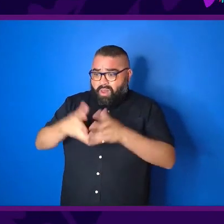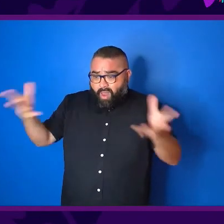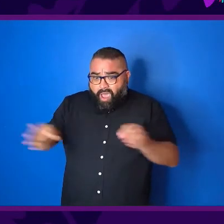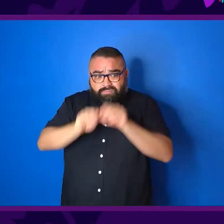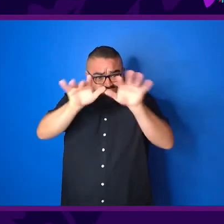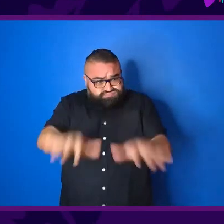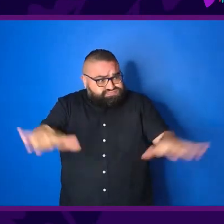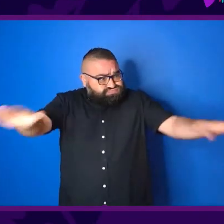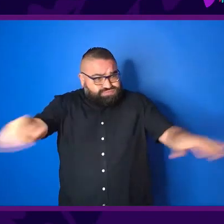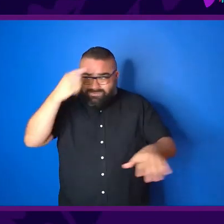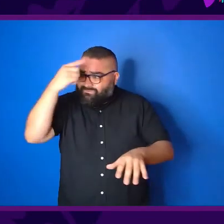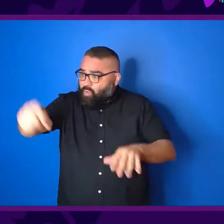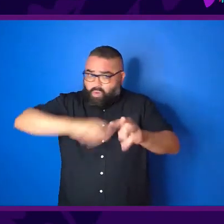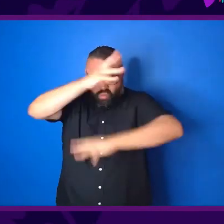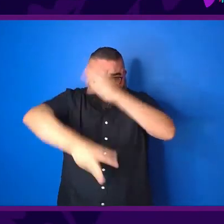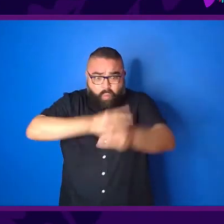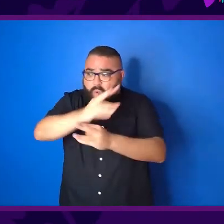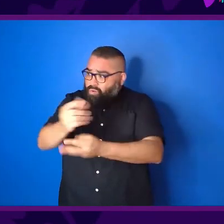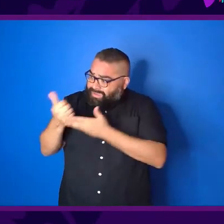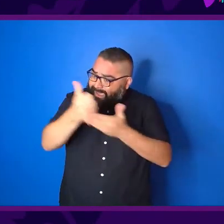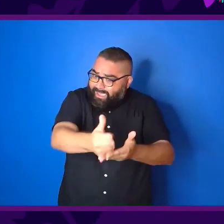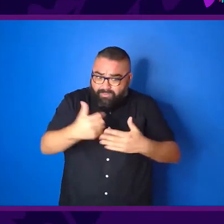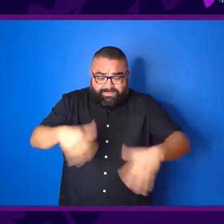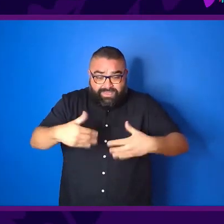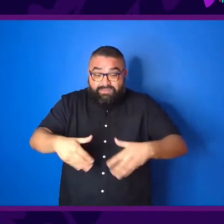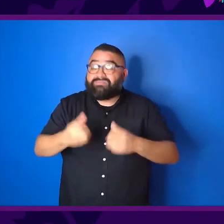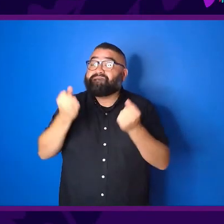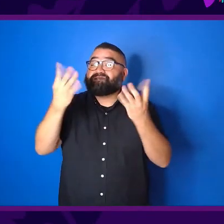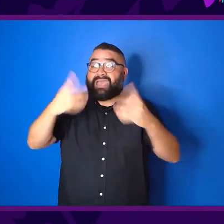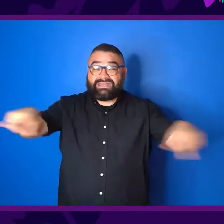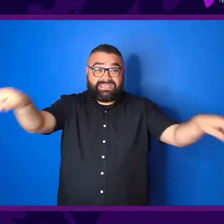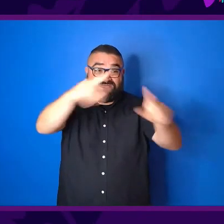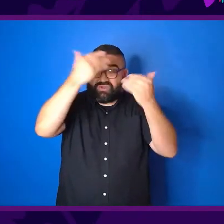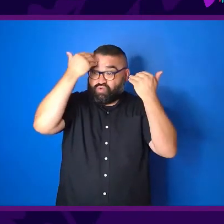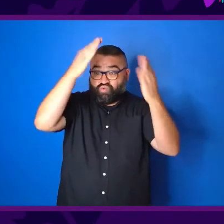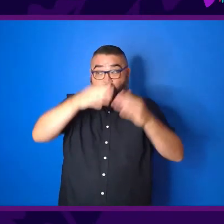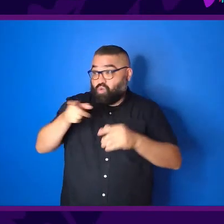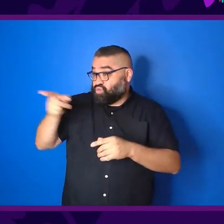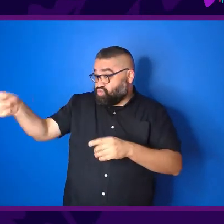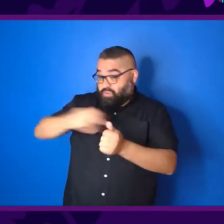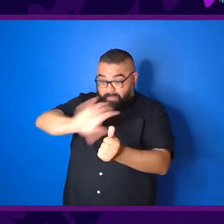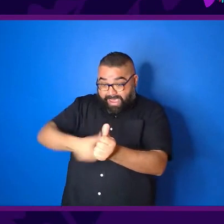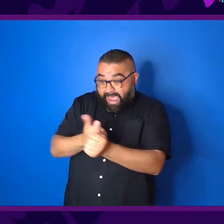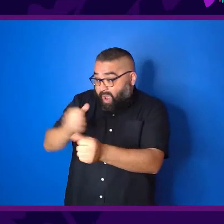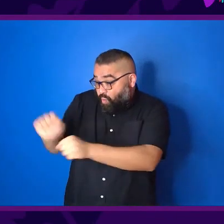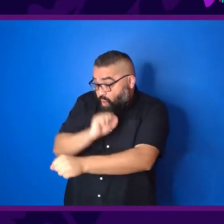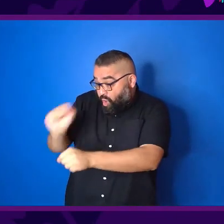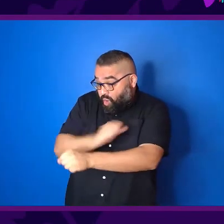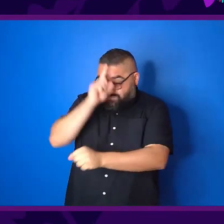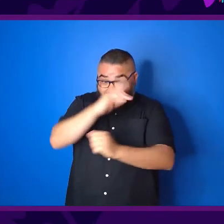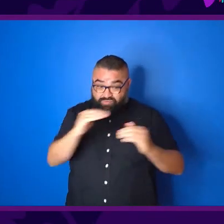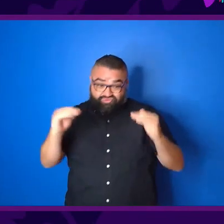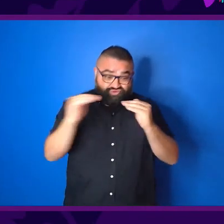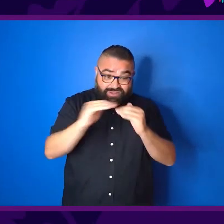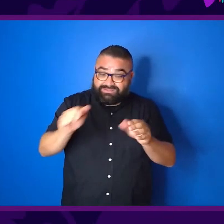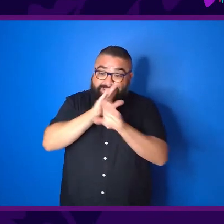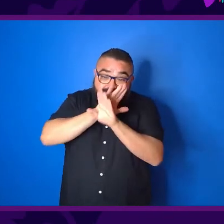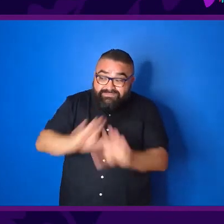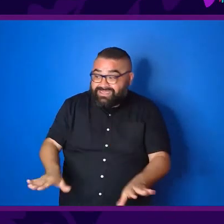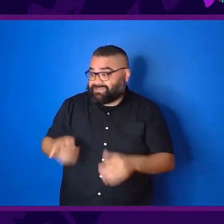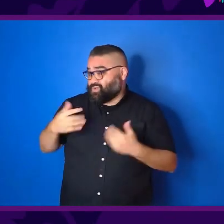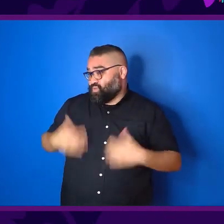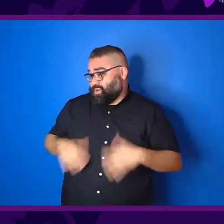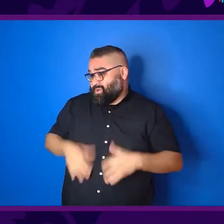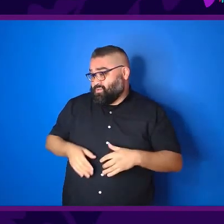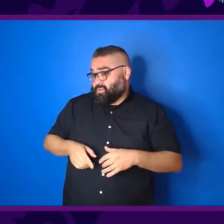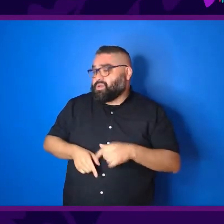forget about or don't even know that they are the people, the heroes that are fighting for social justice, for peace and justice. And you have made this happen, Carrie. Thank you